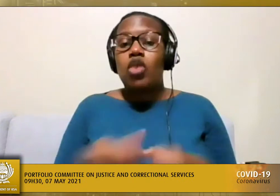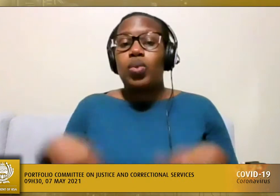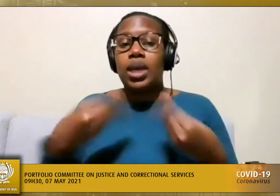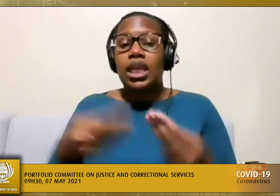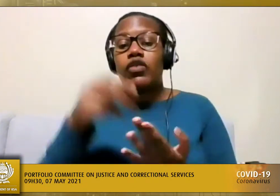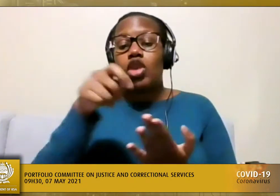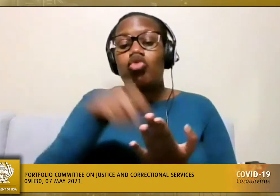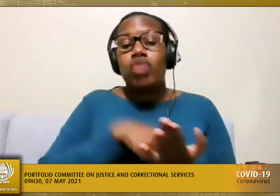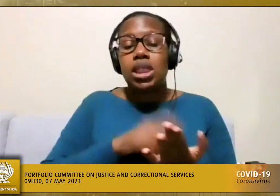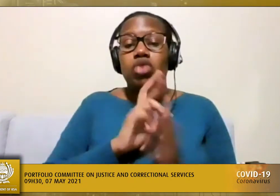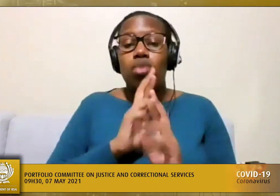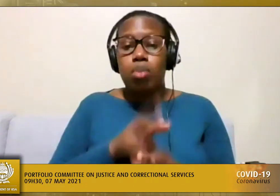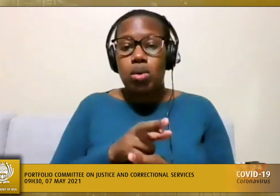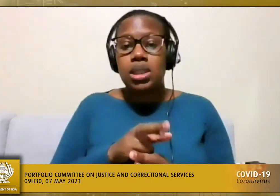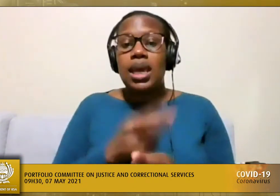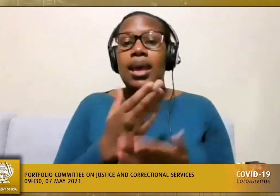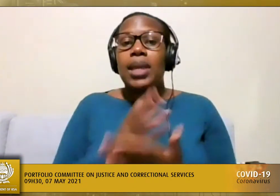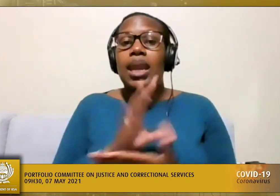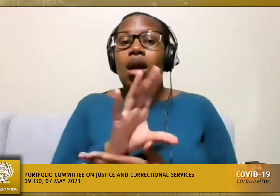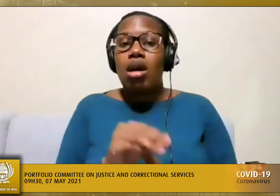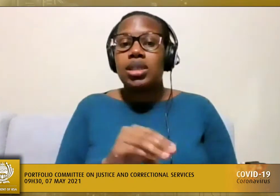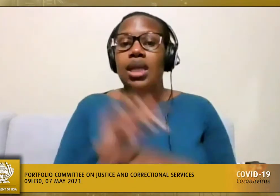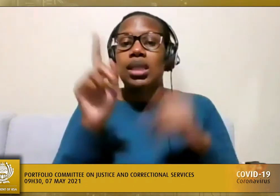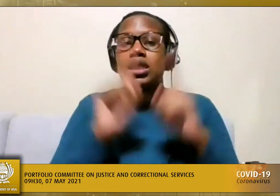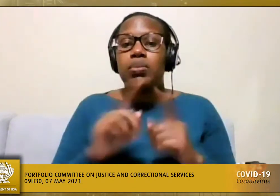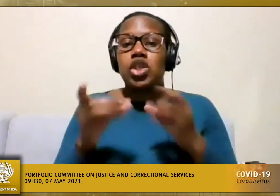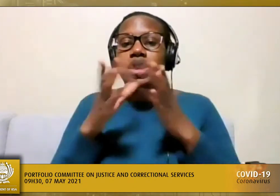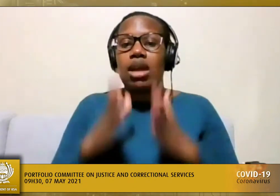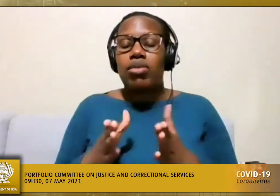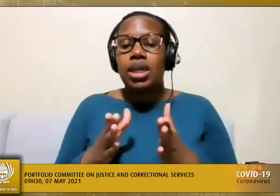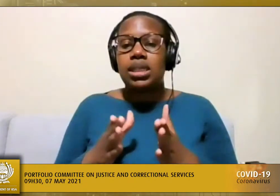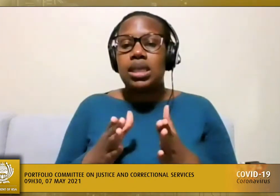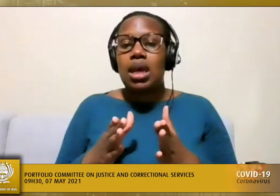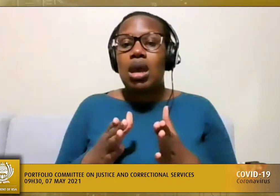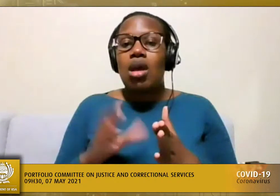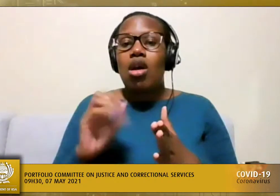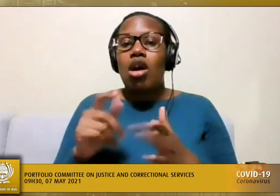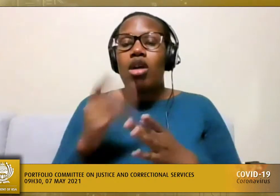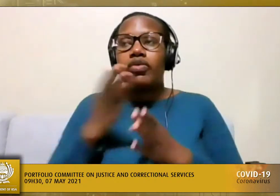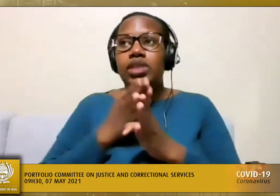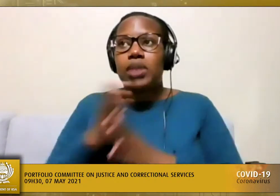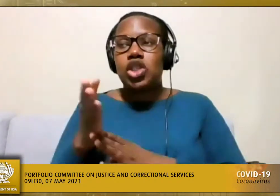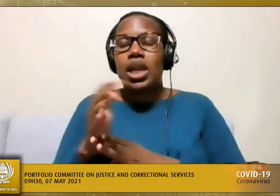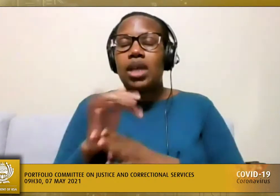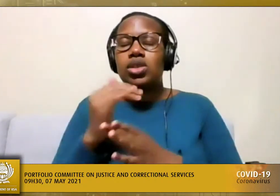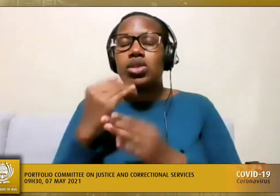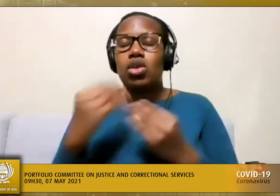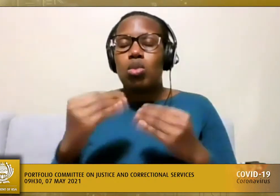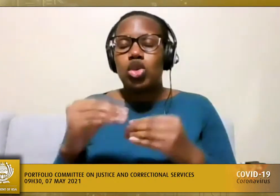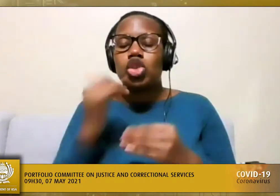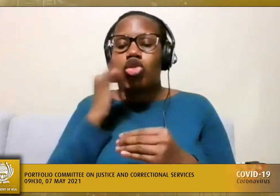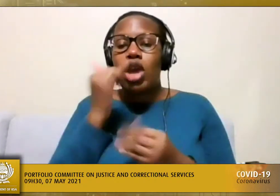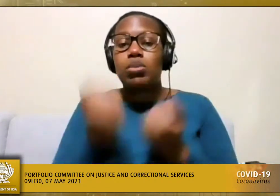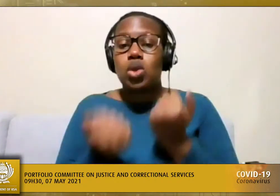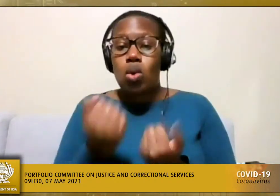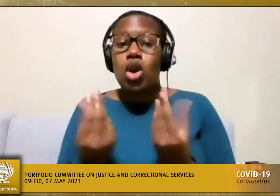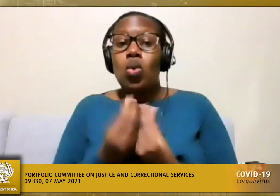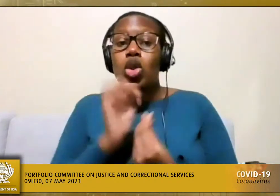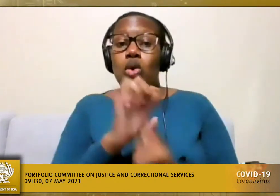that and then can I just ask that the special director of the specialized commercial crimes quote with the open machine